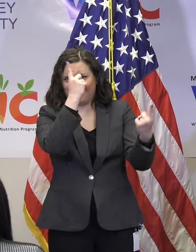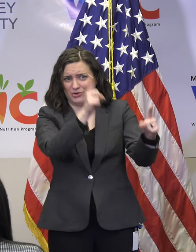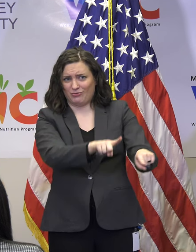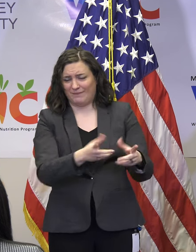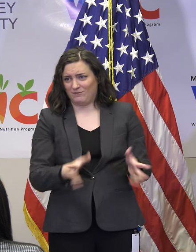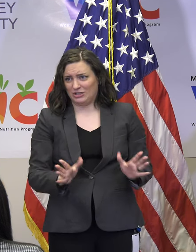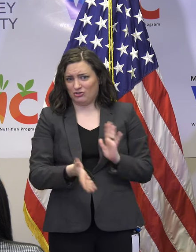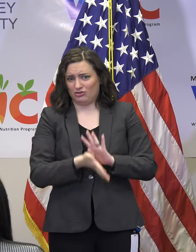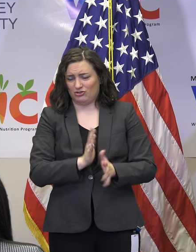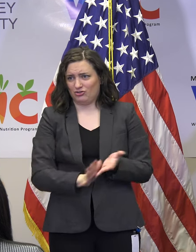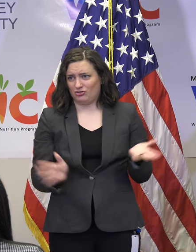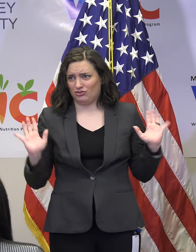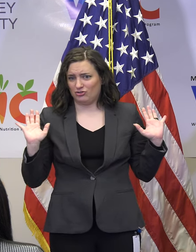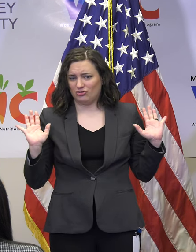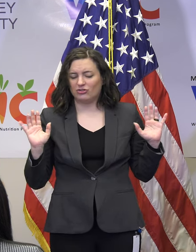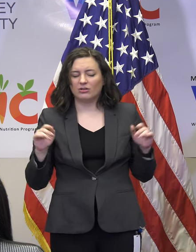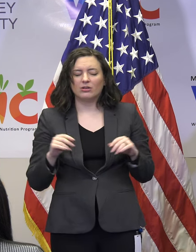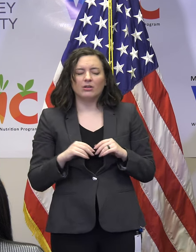I think